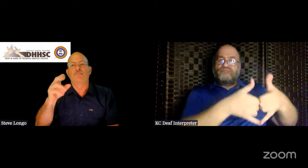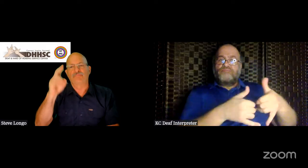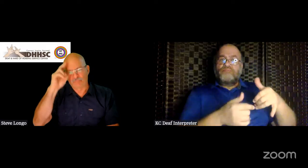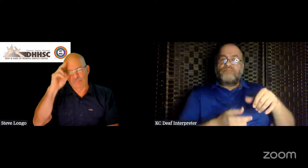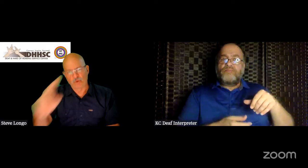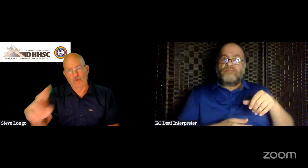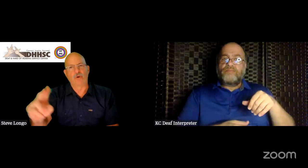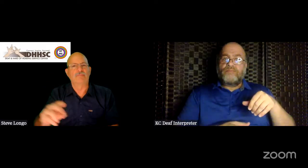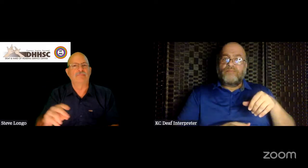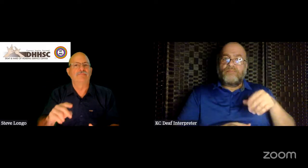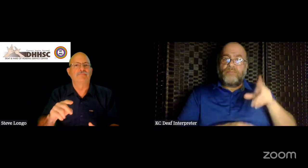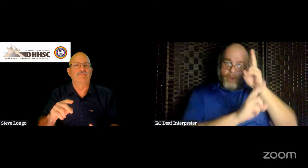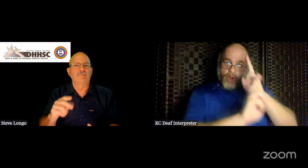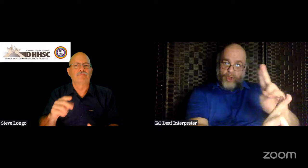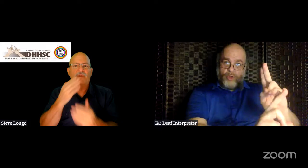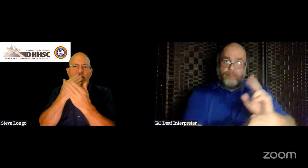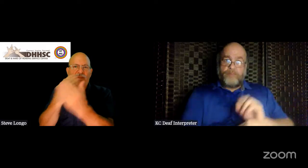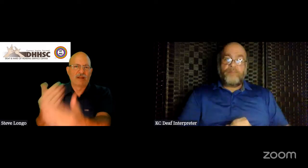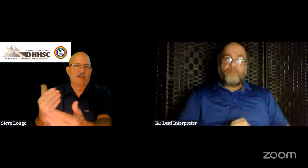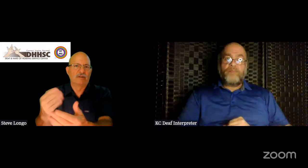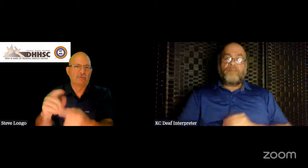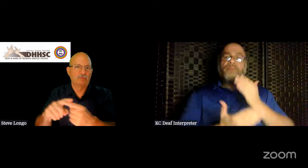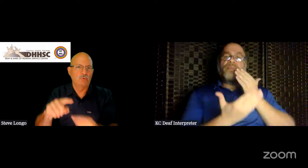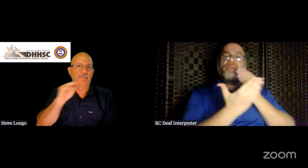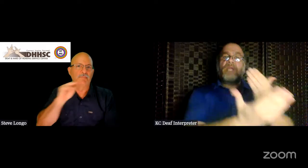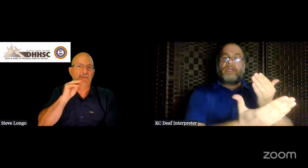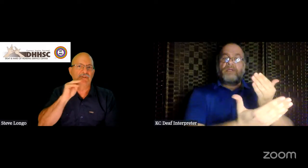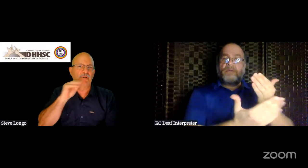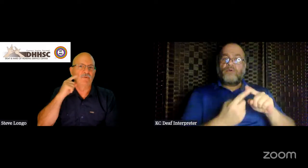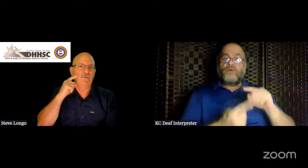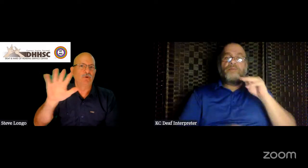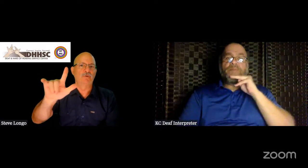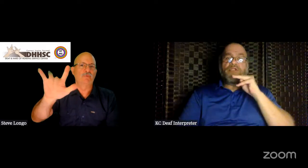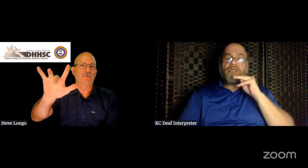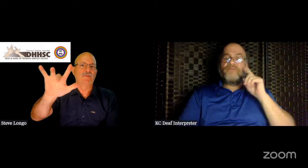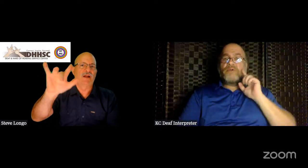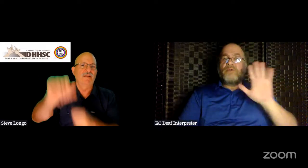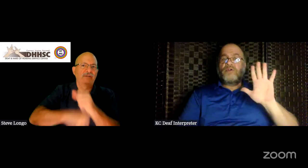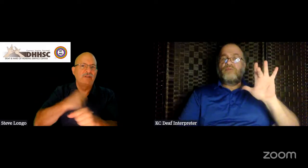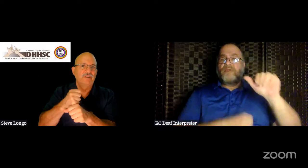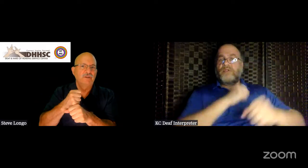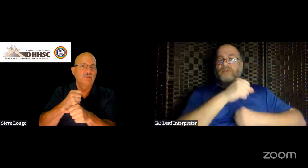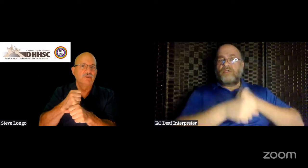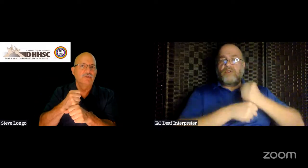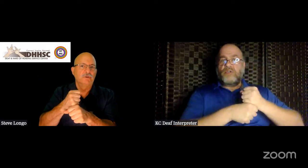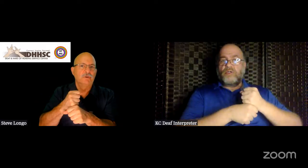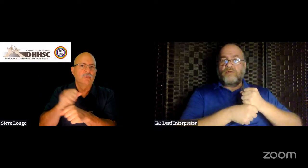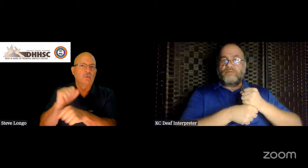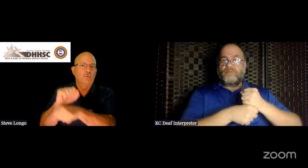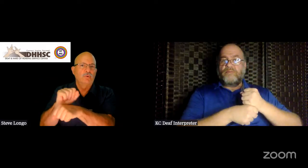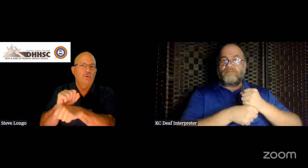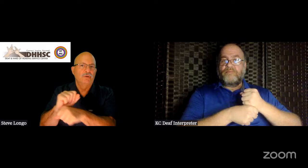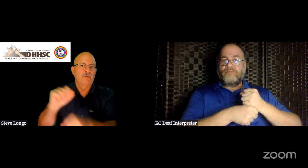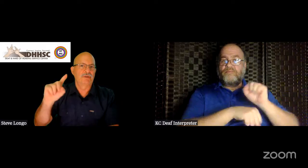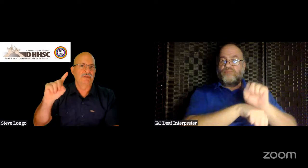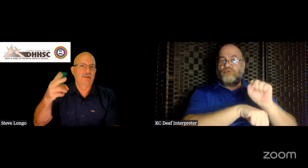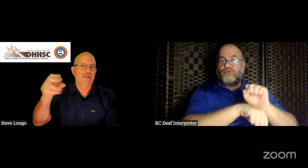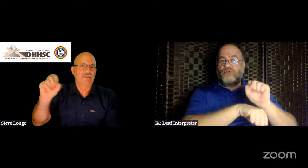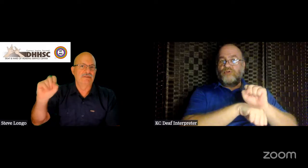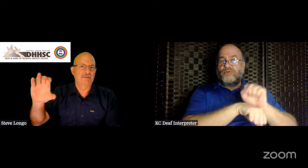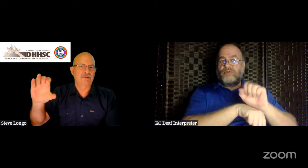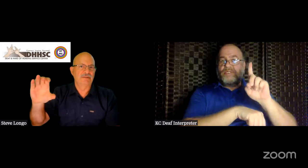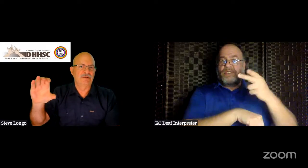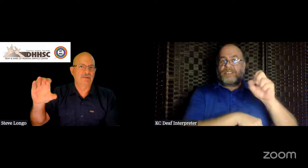when we were providing the awards. We couldn't have all the board members on stage to honor and thank Michelle for